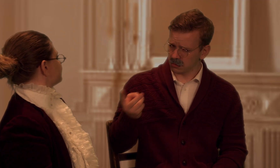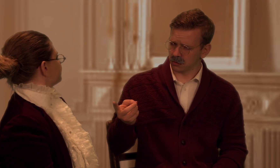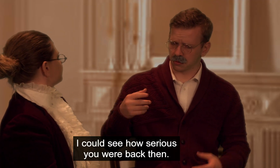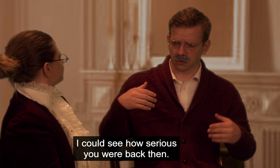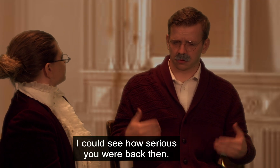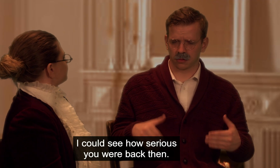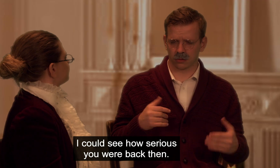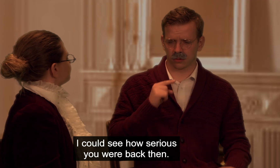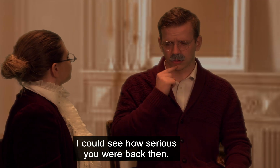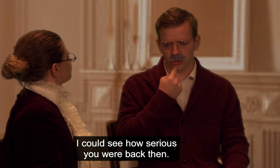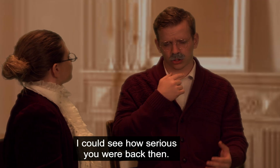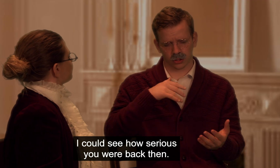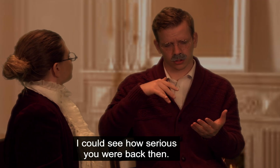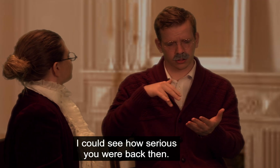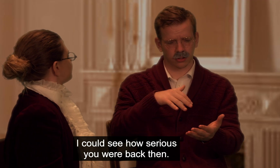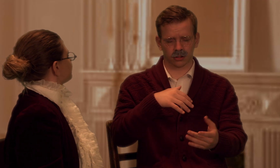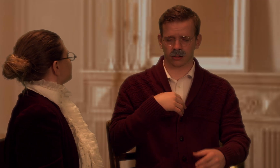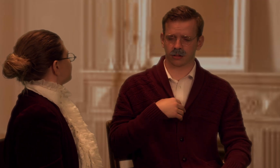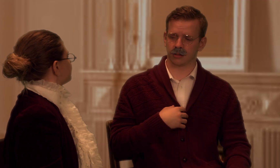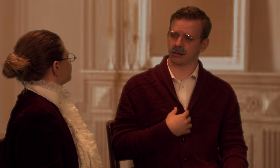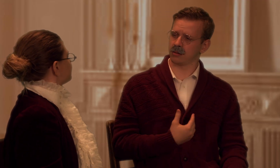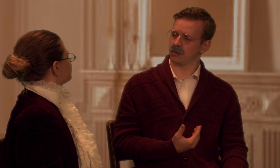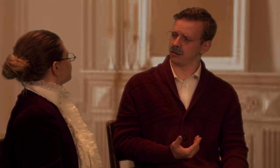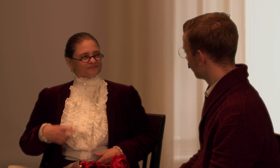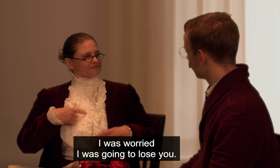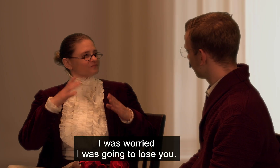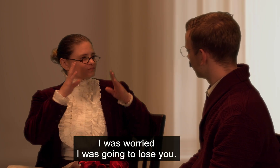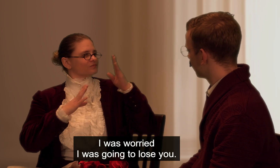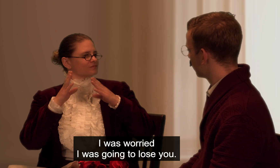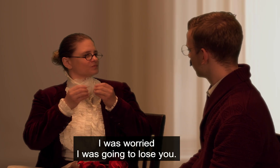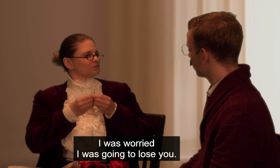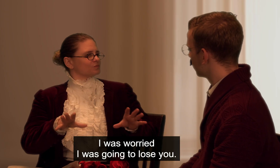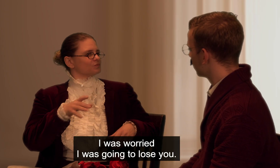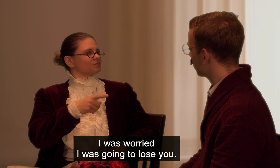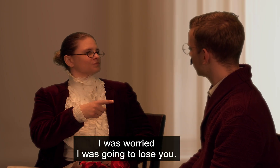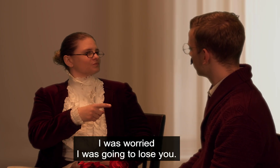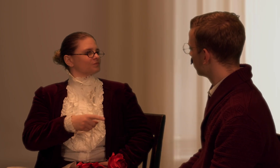I could see how serious you were back then. I was worried I was going to lose you.